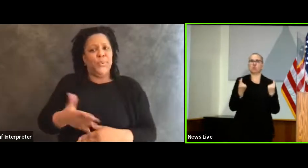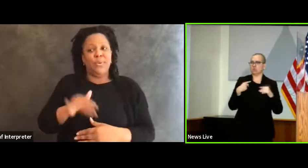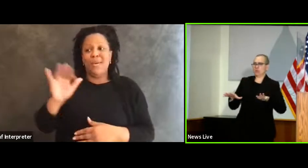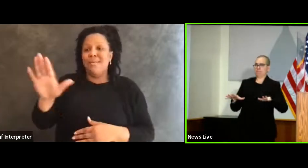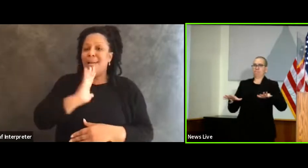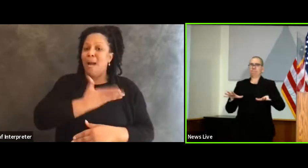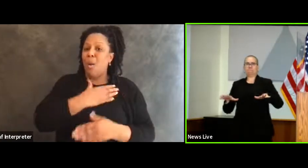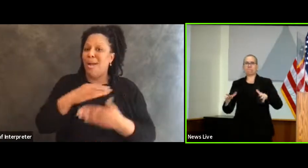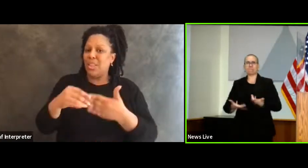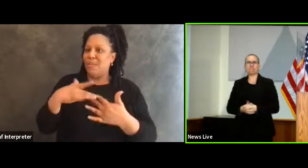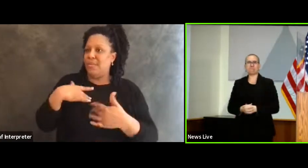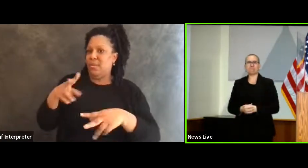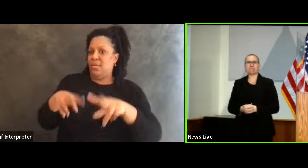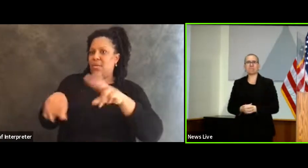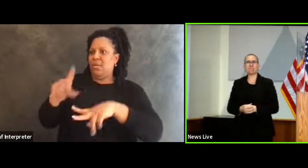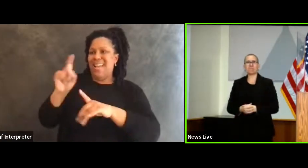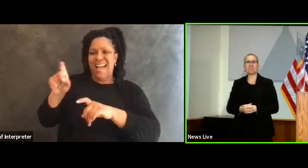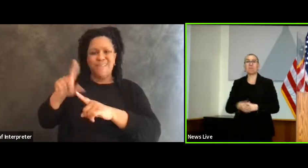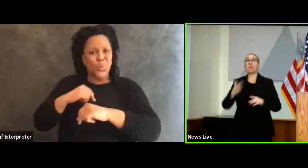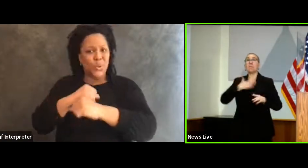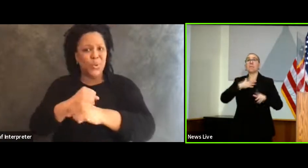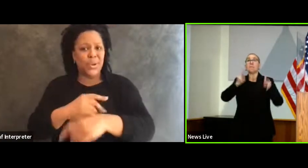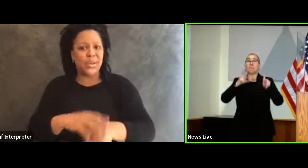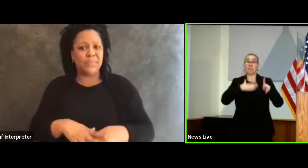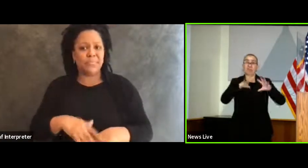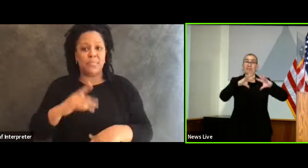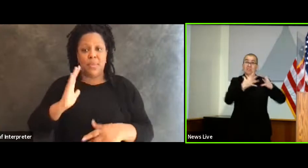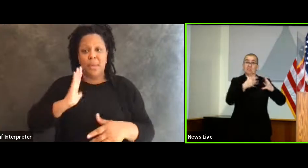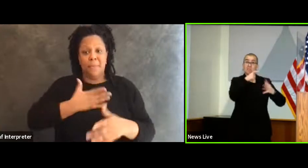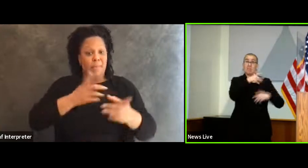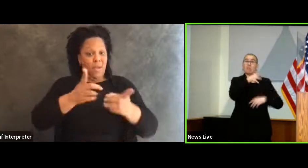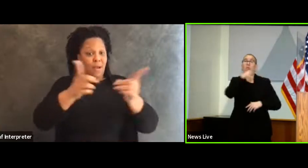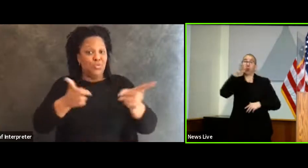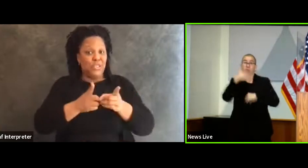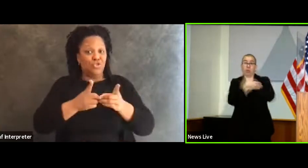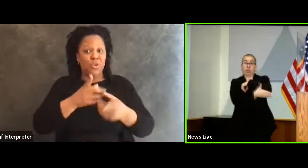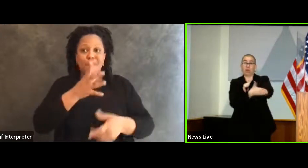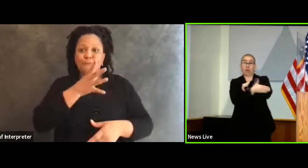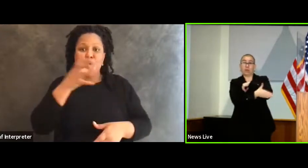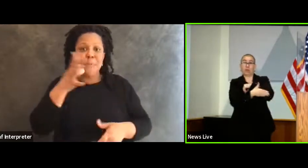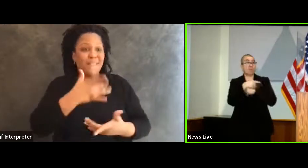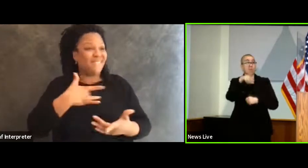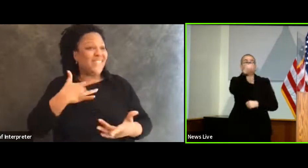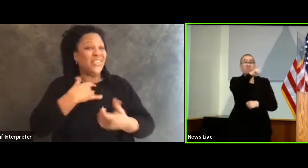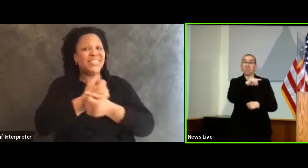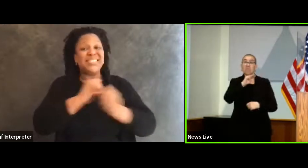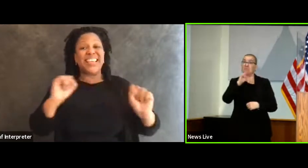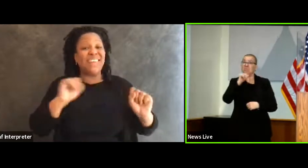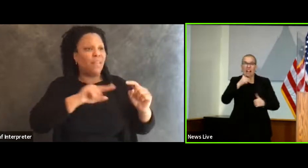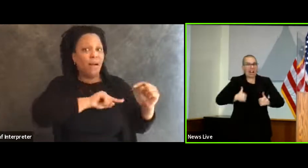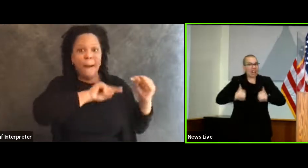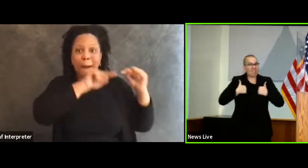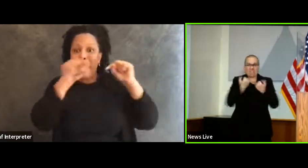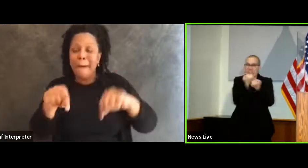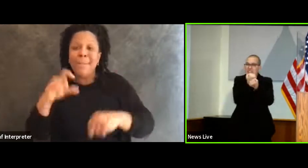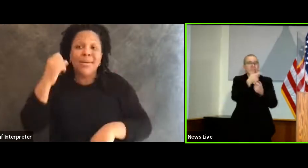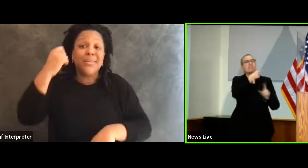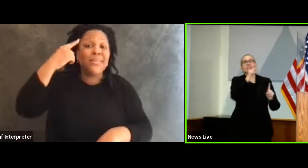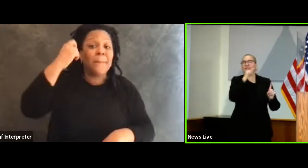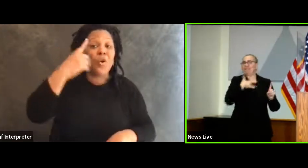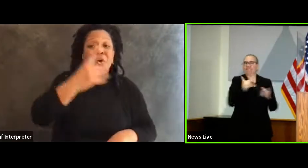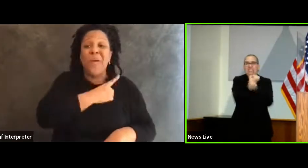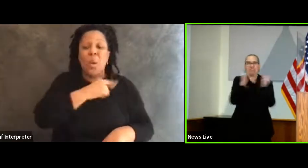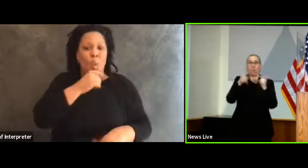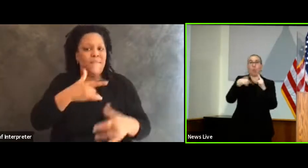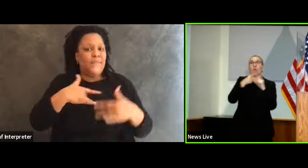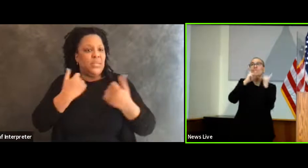my district in rural Minnesota don't feel safe to come to the very gem of our state, the Twin Cities. Urban residents don't